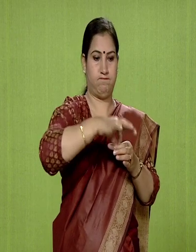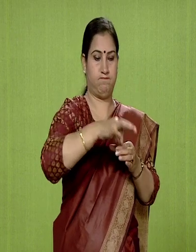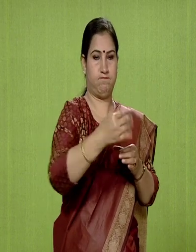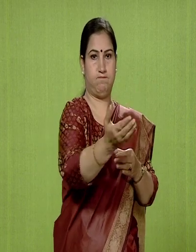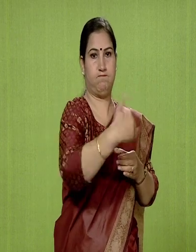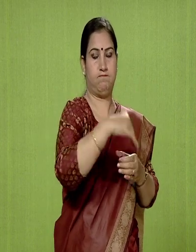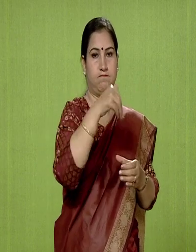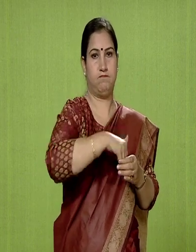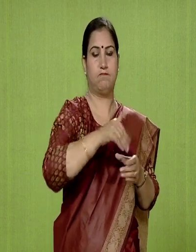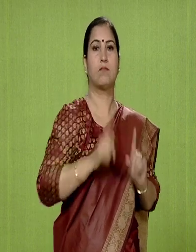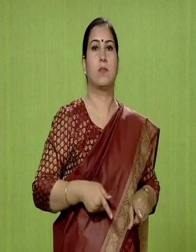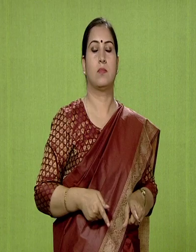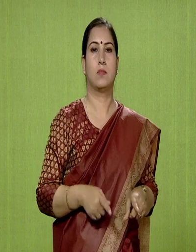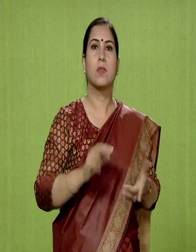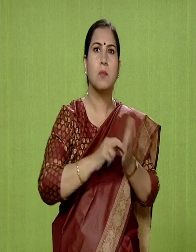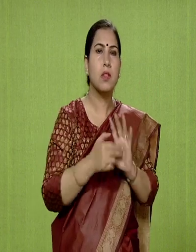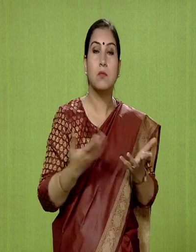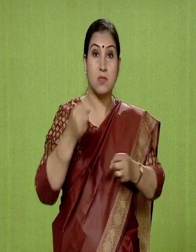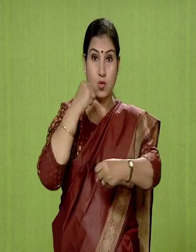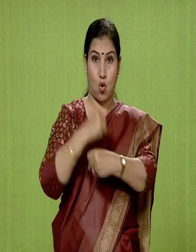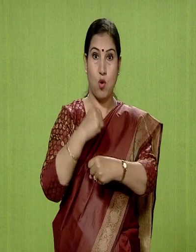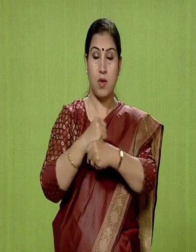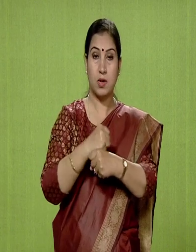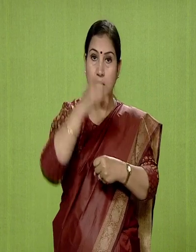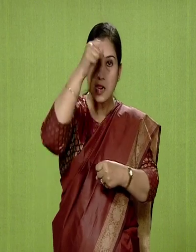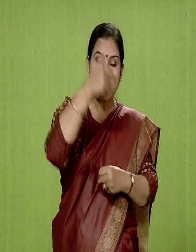That is, government should be elected.